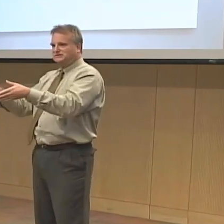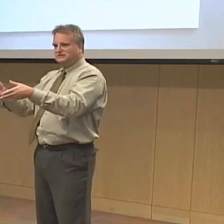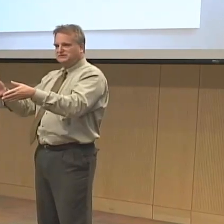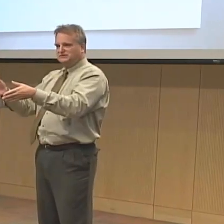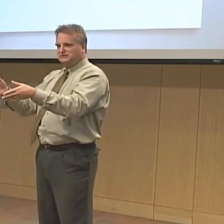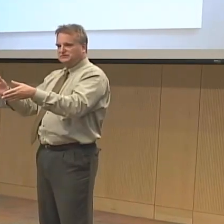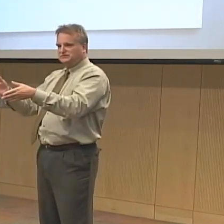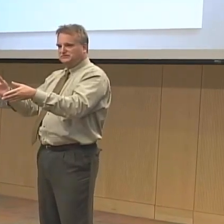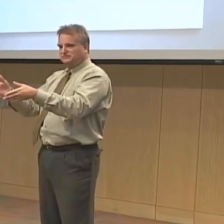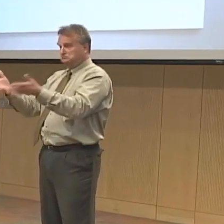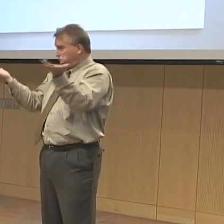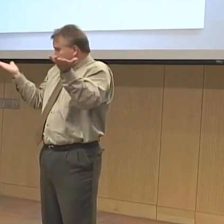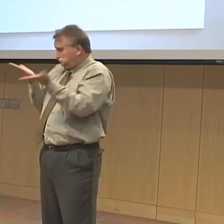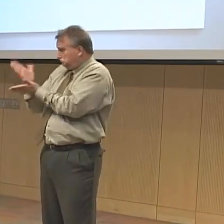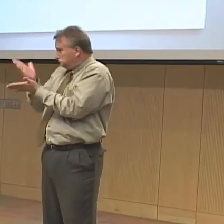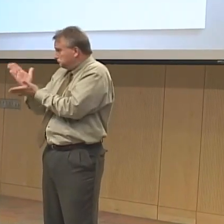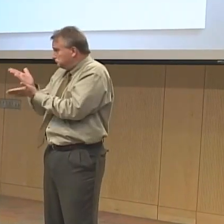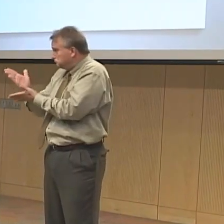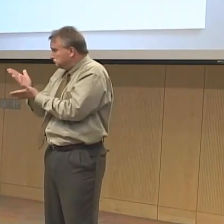serving students of that sort.